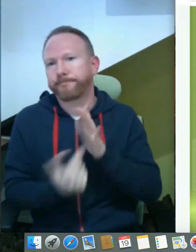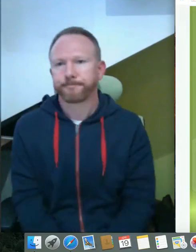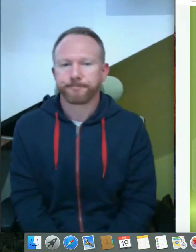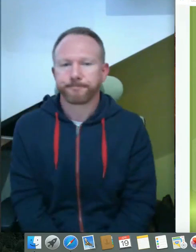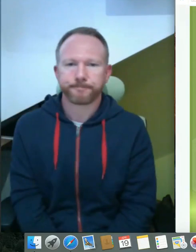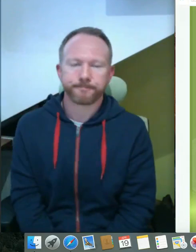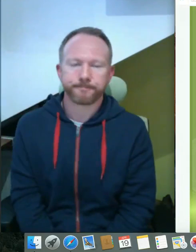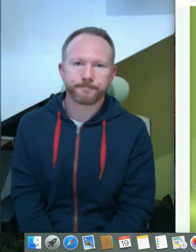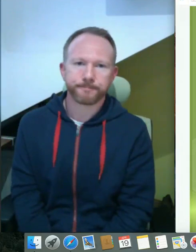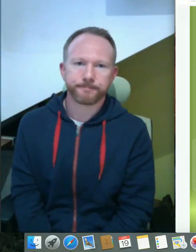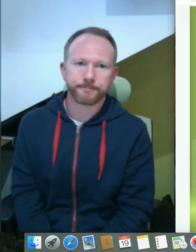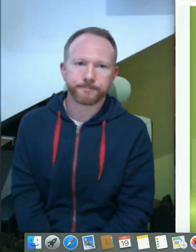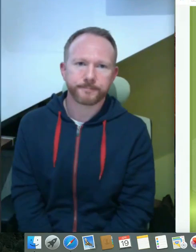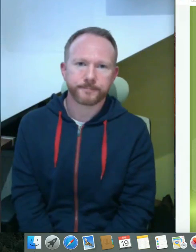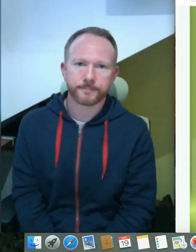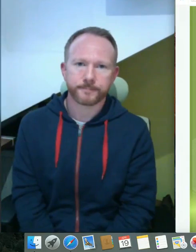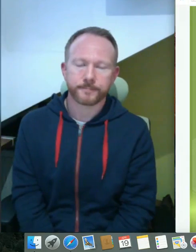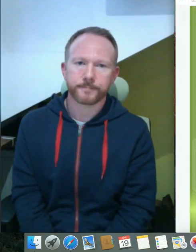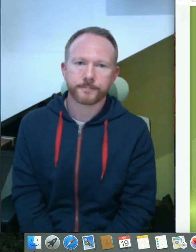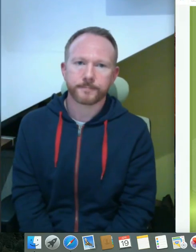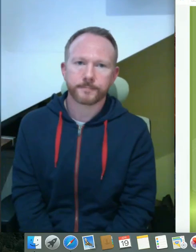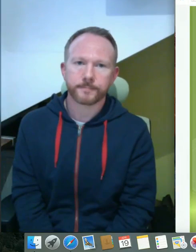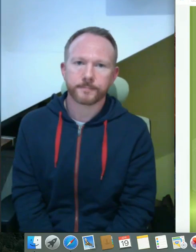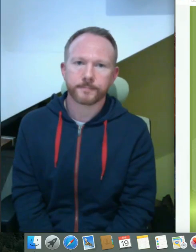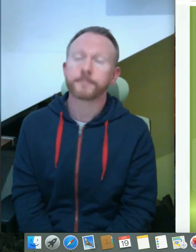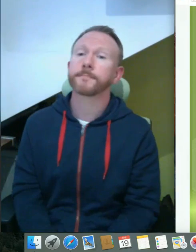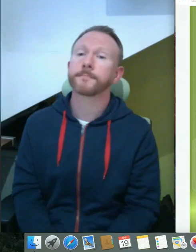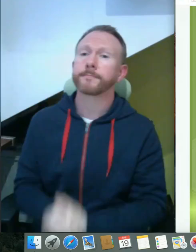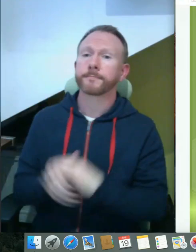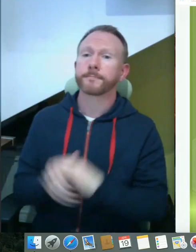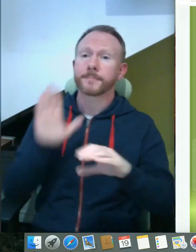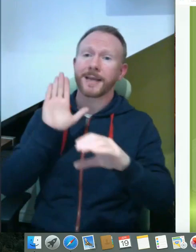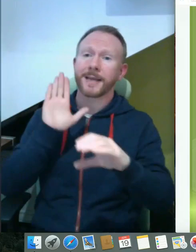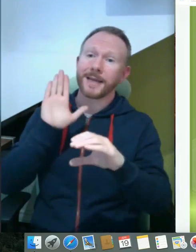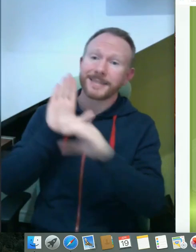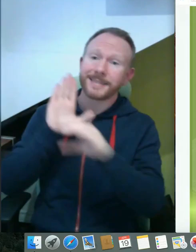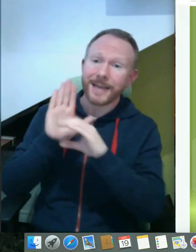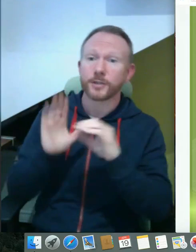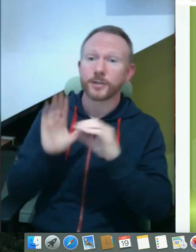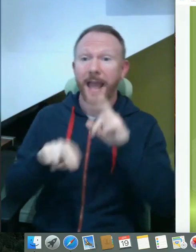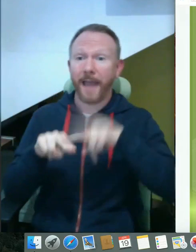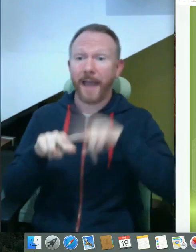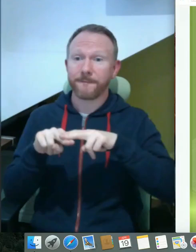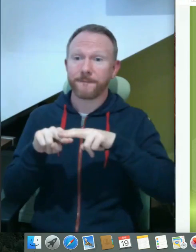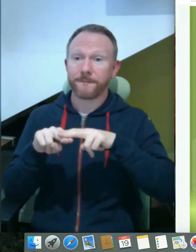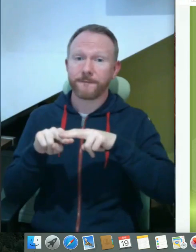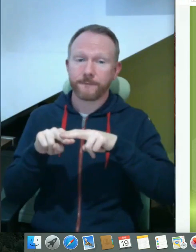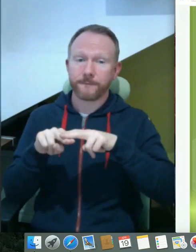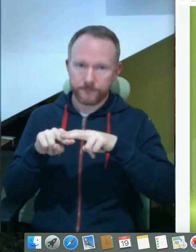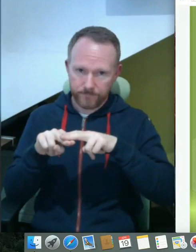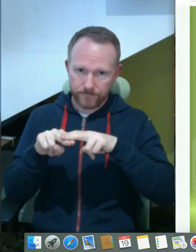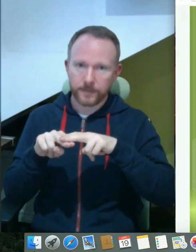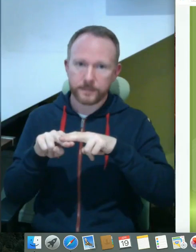Section F looks at the recruitment of practitioners for legal interpreting.